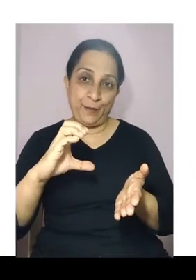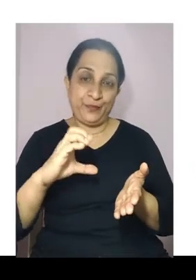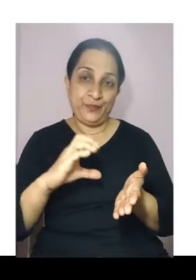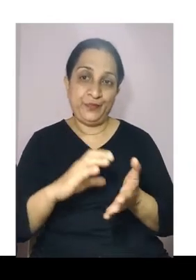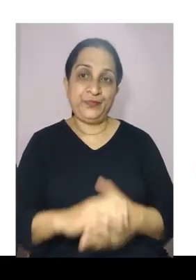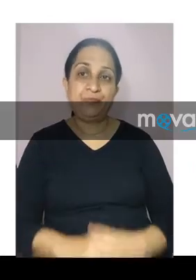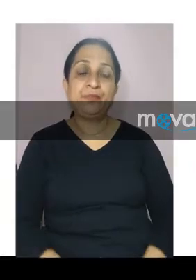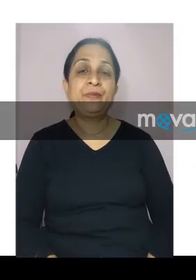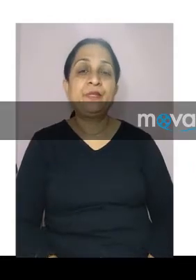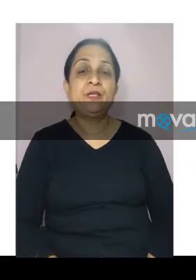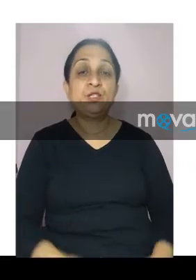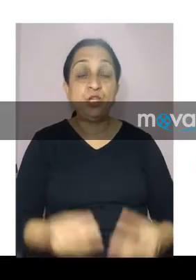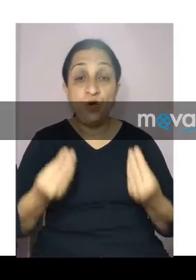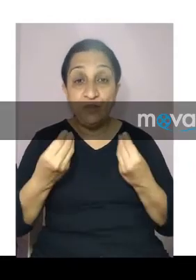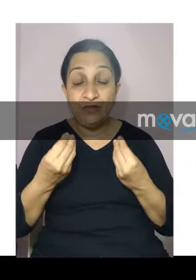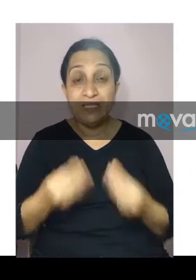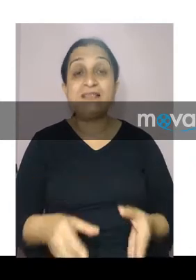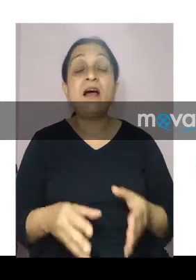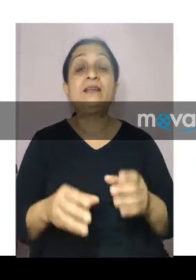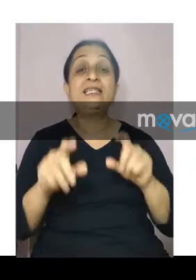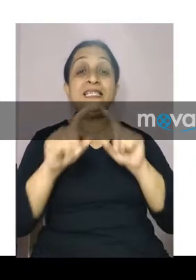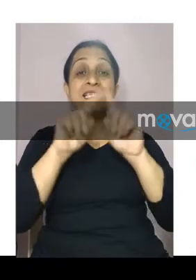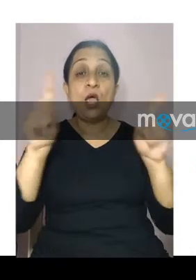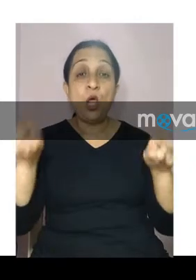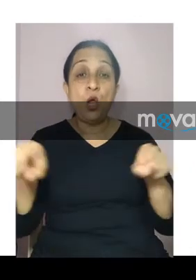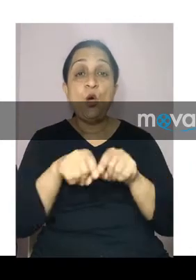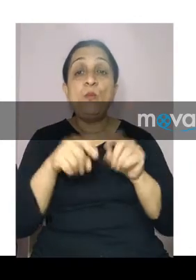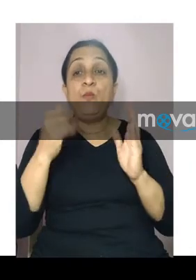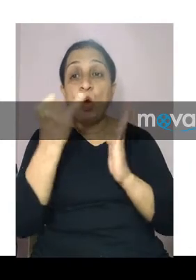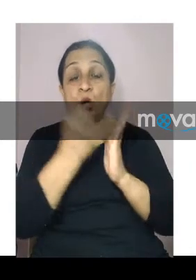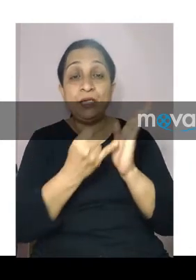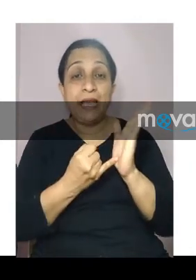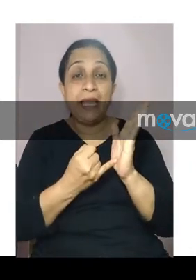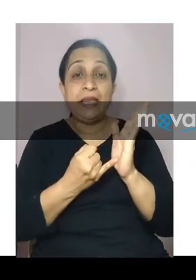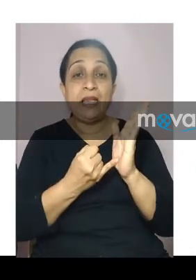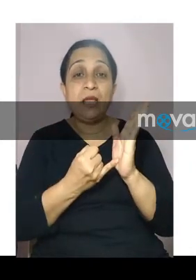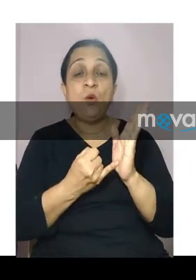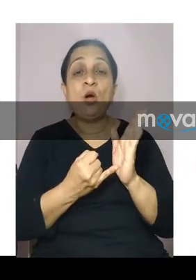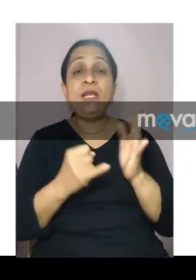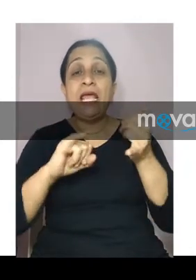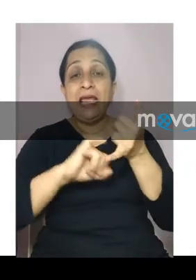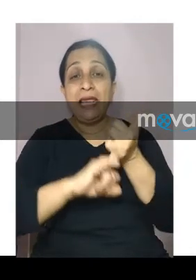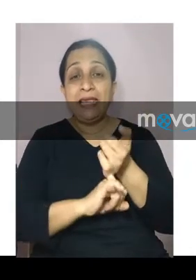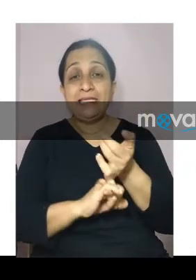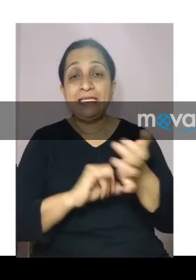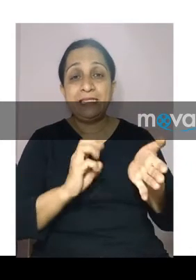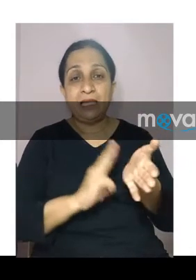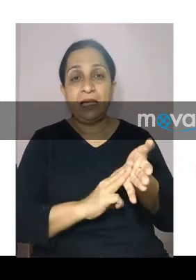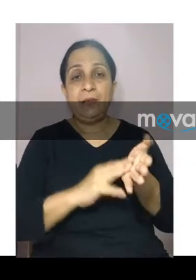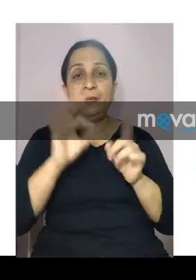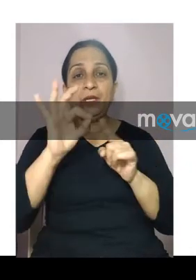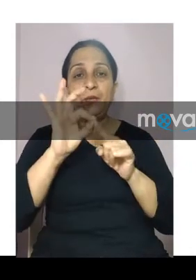parijnanmentors@gmail.com. So now we will start this block diagram on